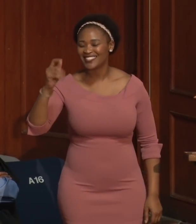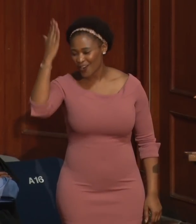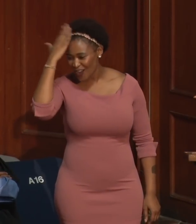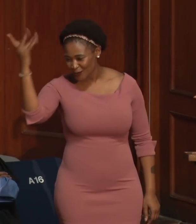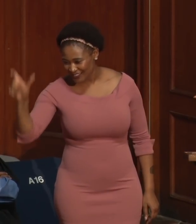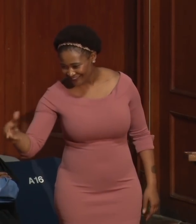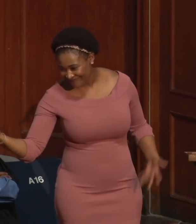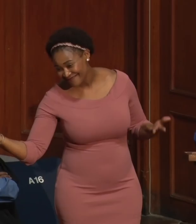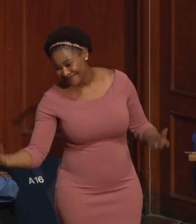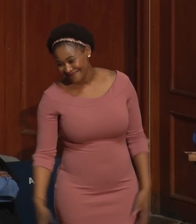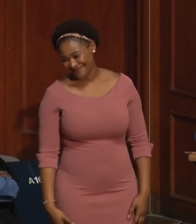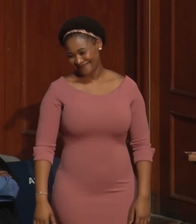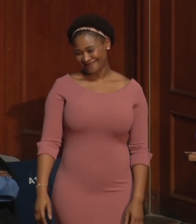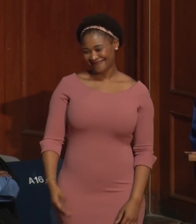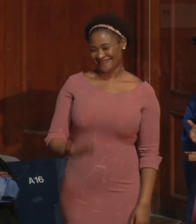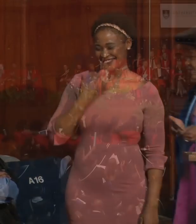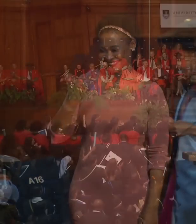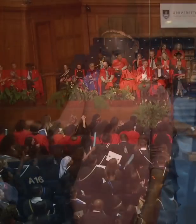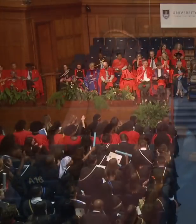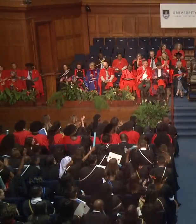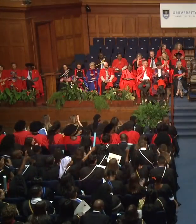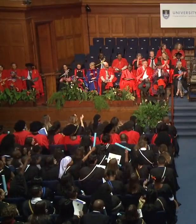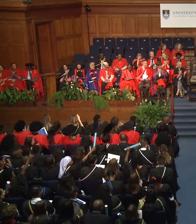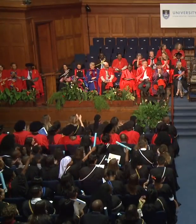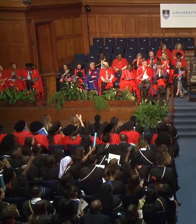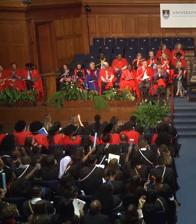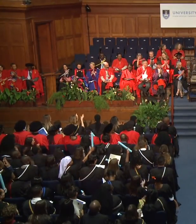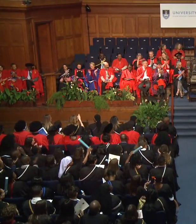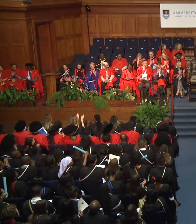graduate. Congratulations.